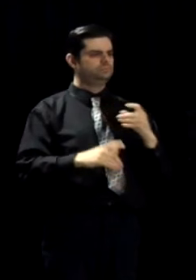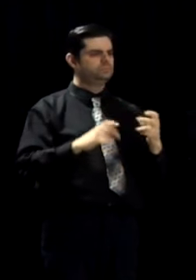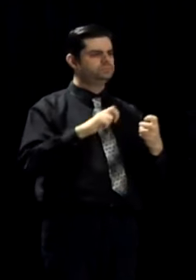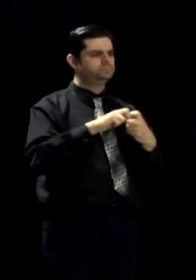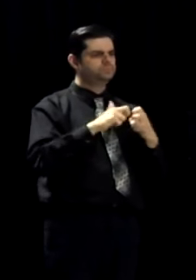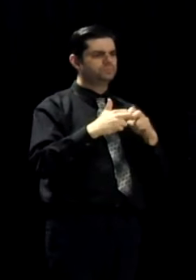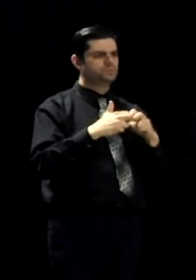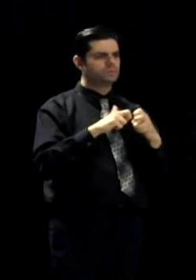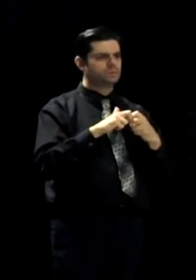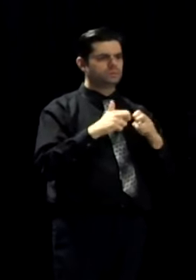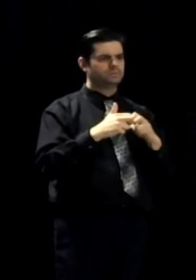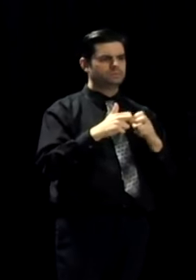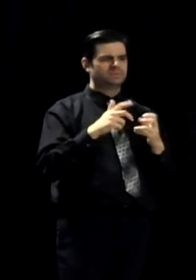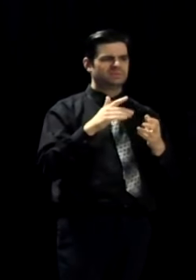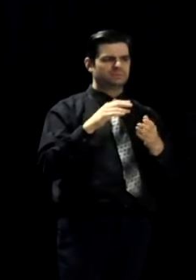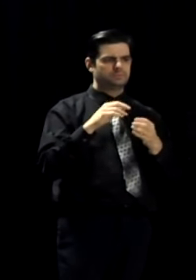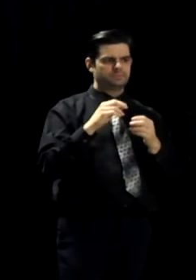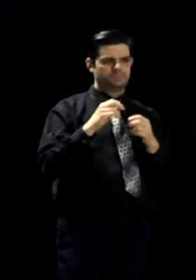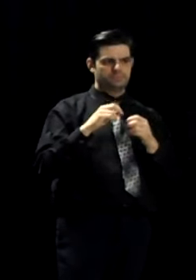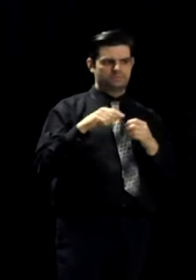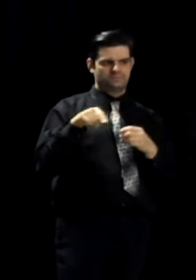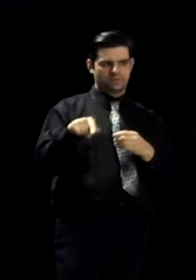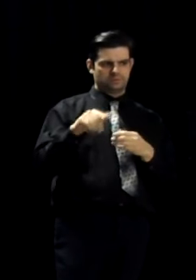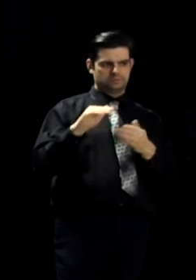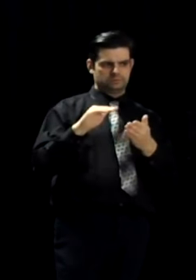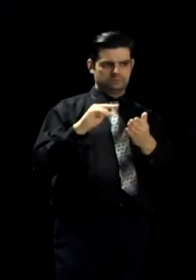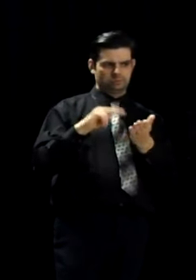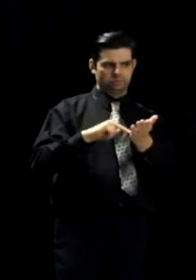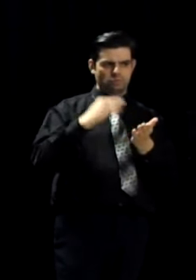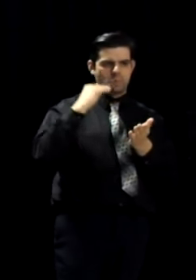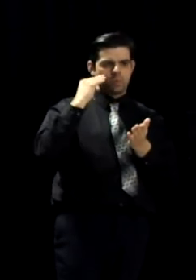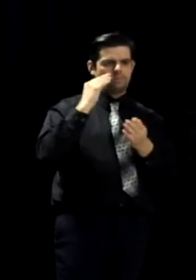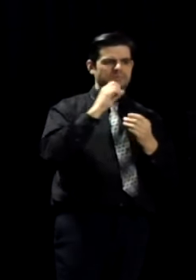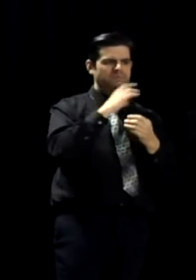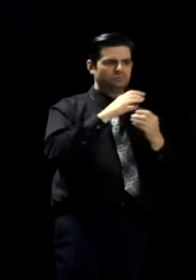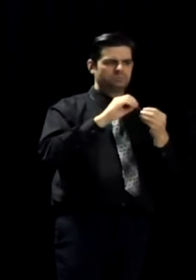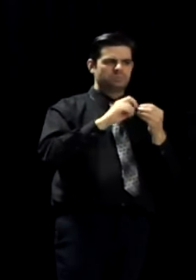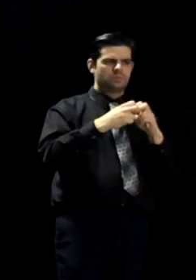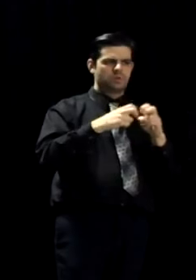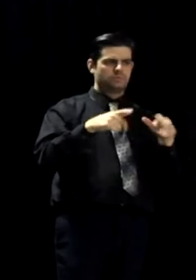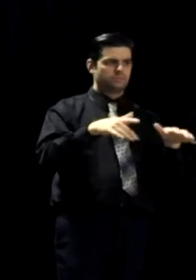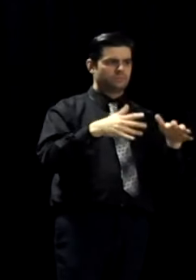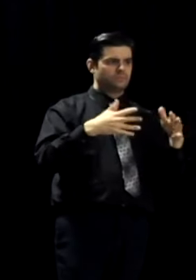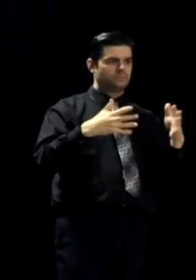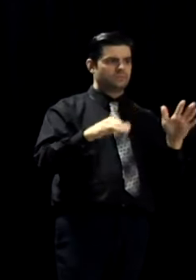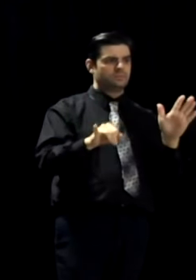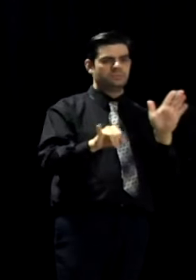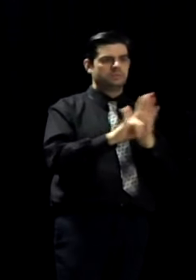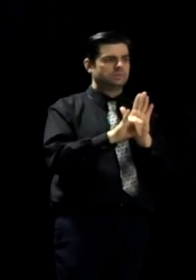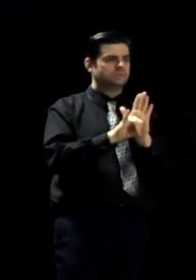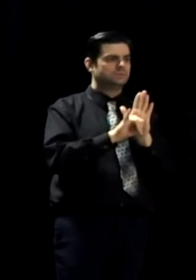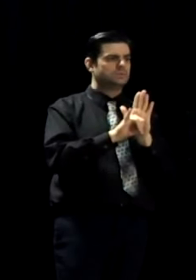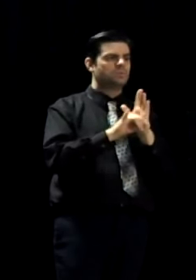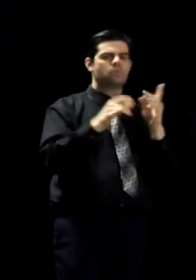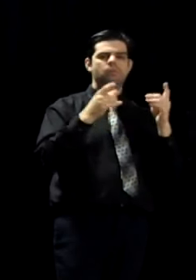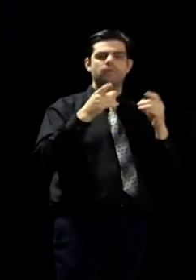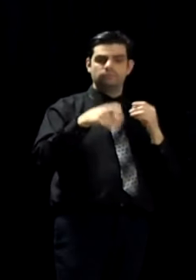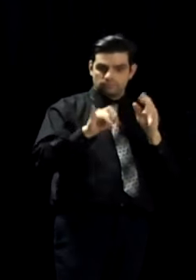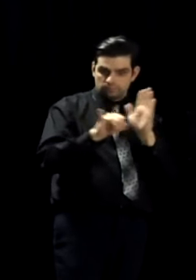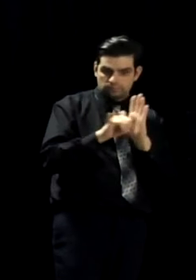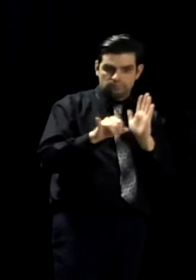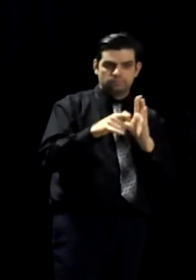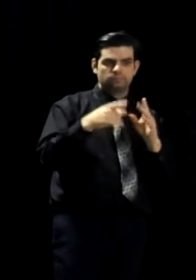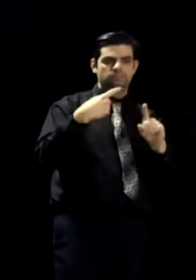living facilities, I guess what happens next when you find those positive cases? Yes. What happens? So